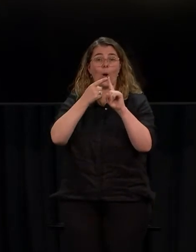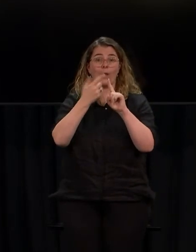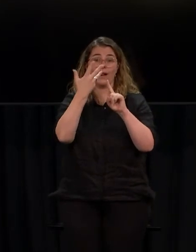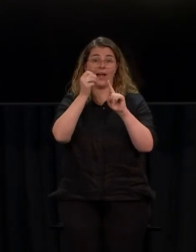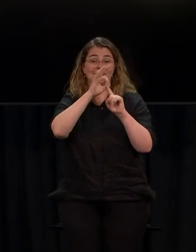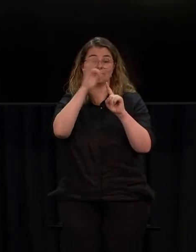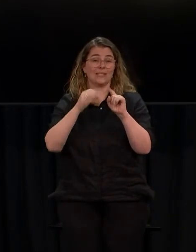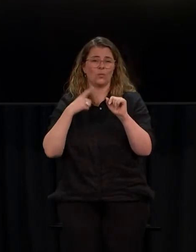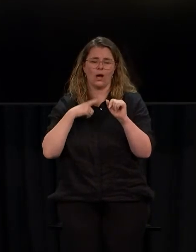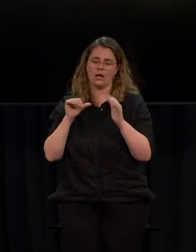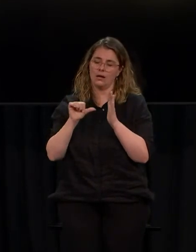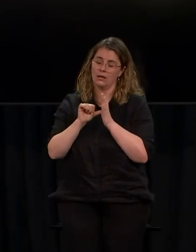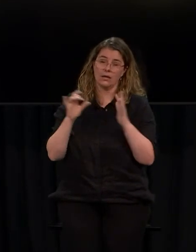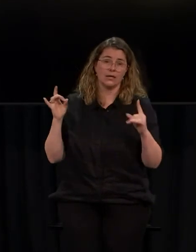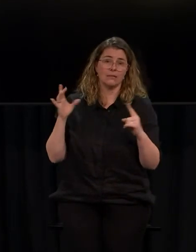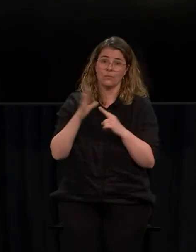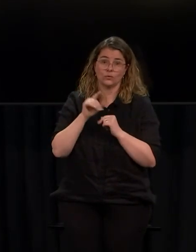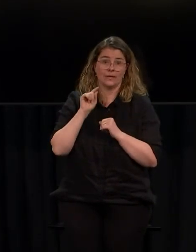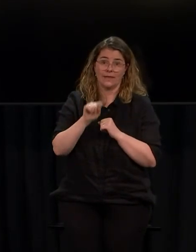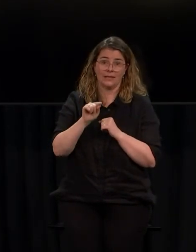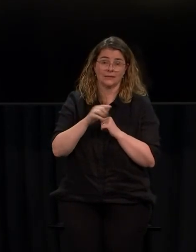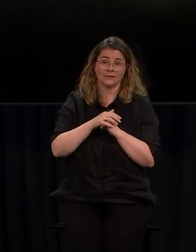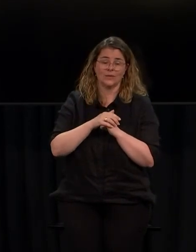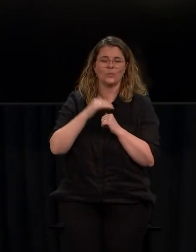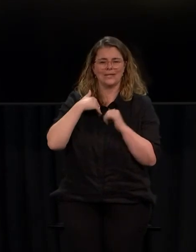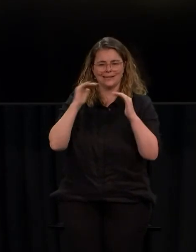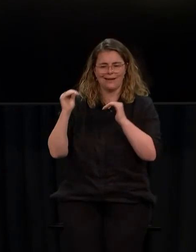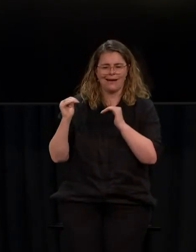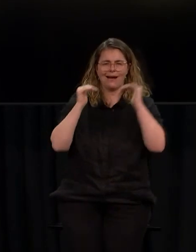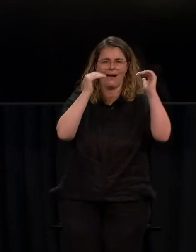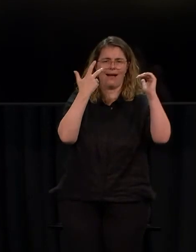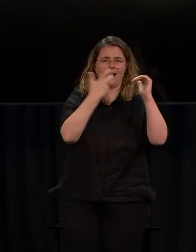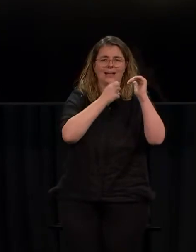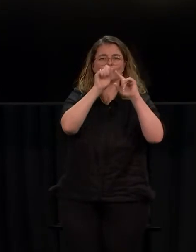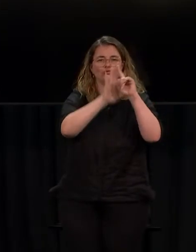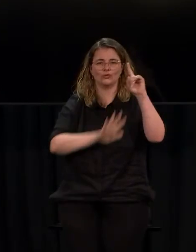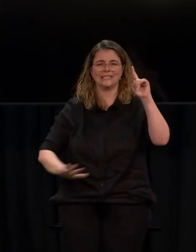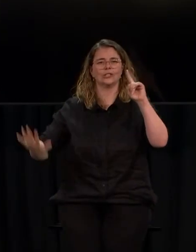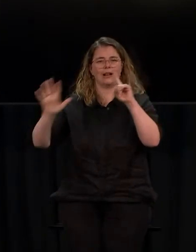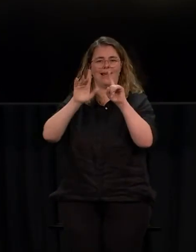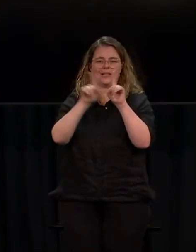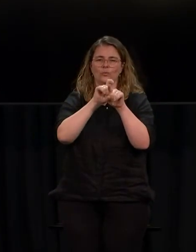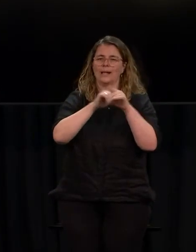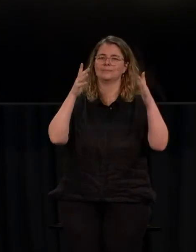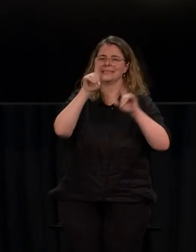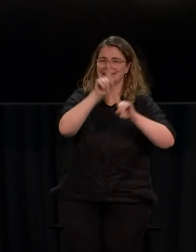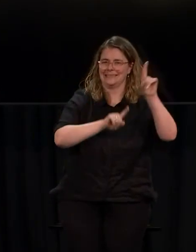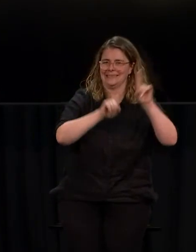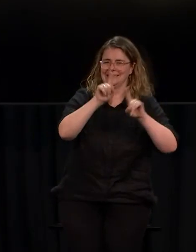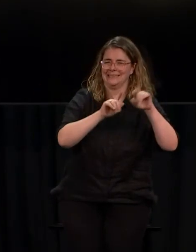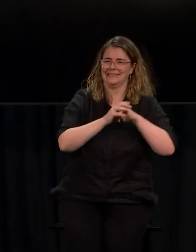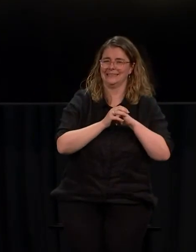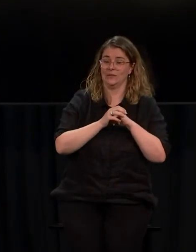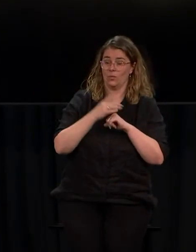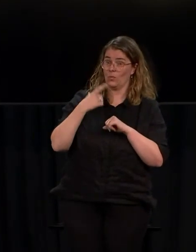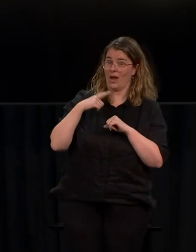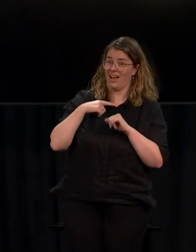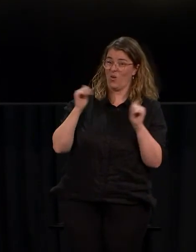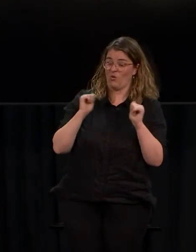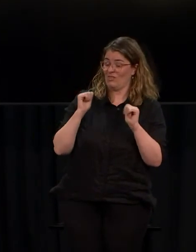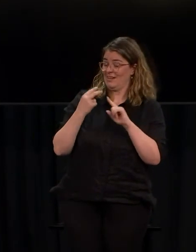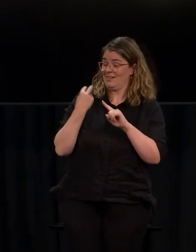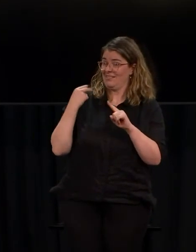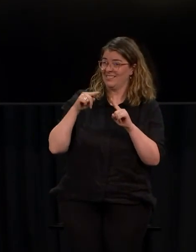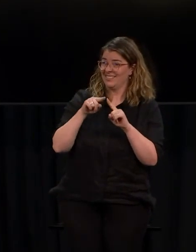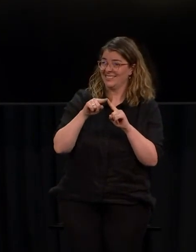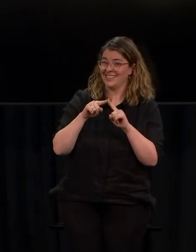so important that we have high rates regionally as well, because we can already see